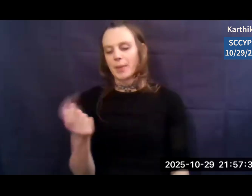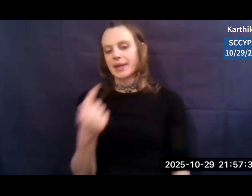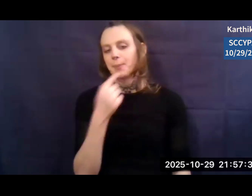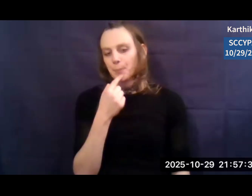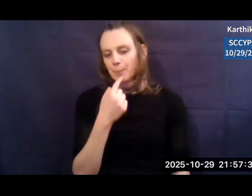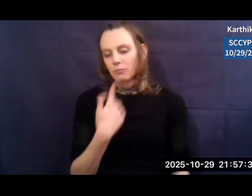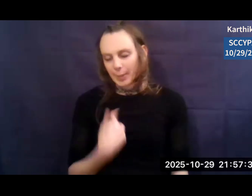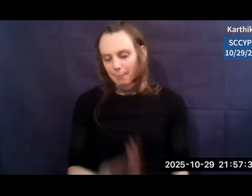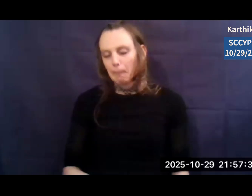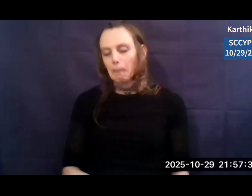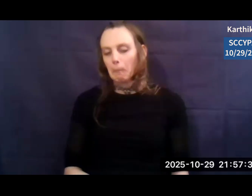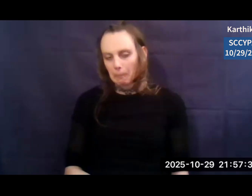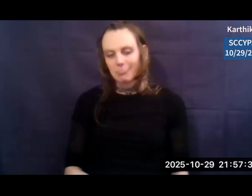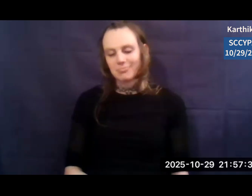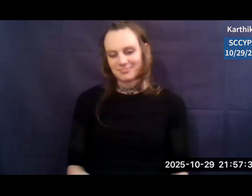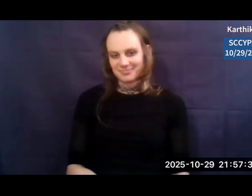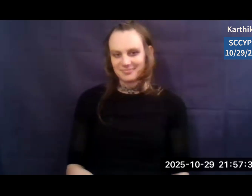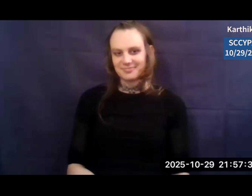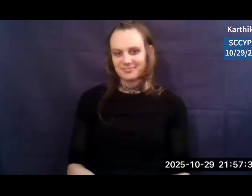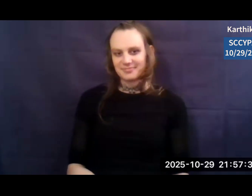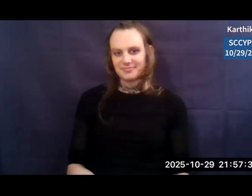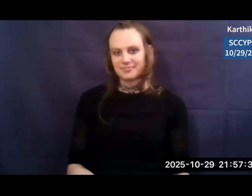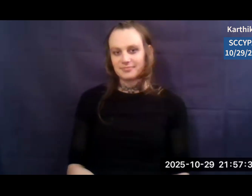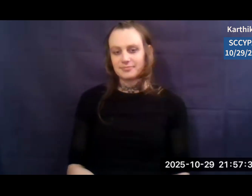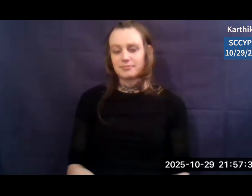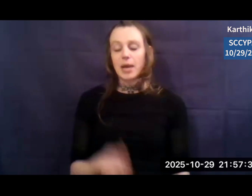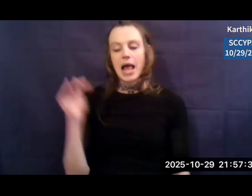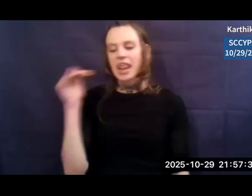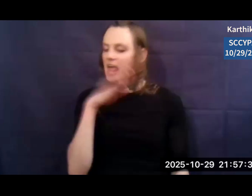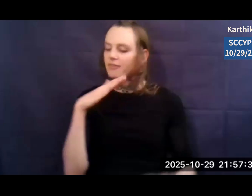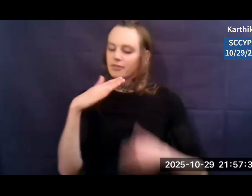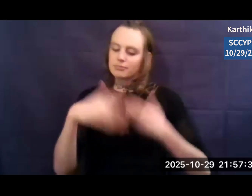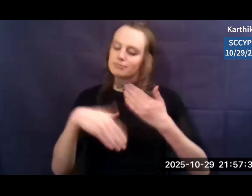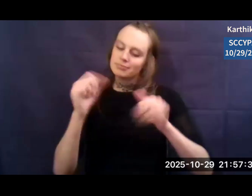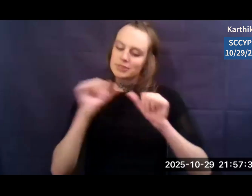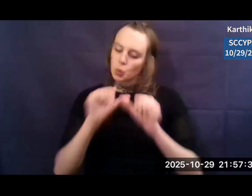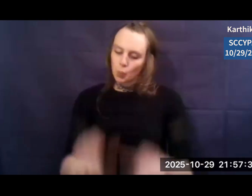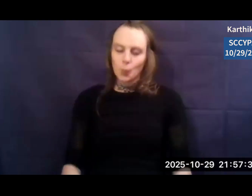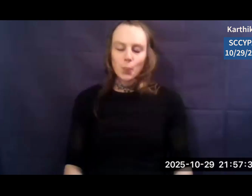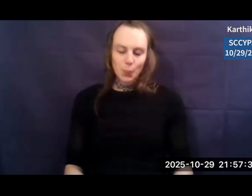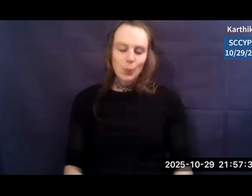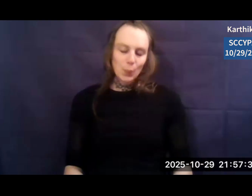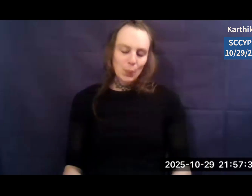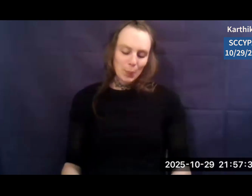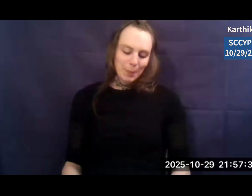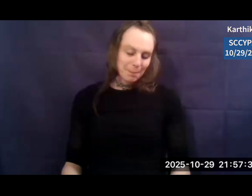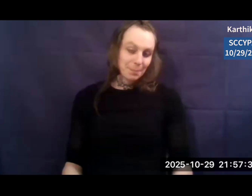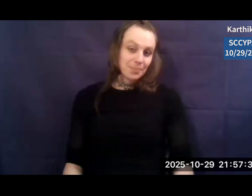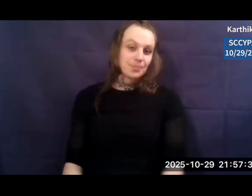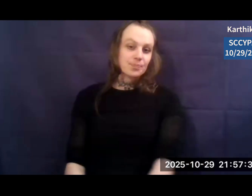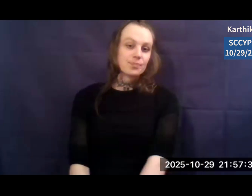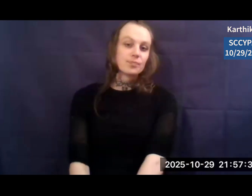But like life goes on, and so, like other things